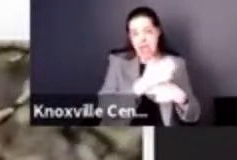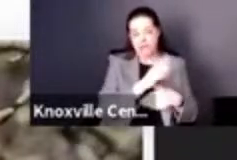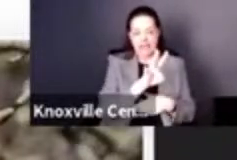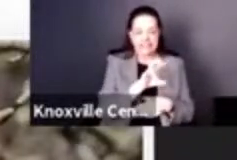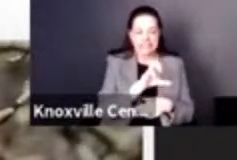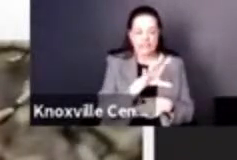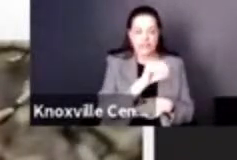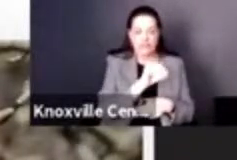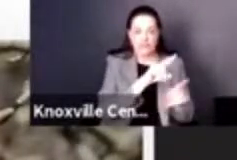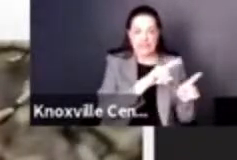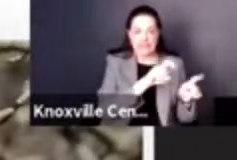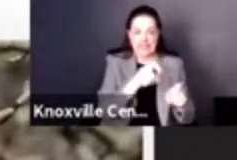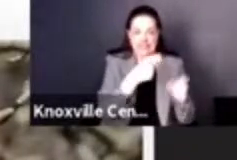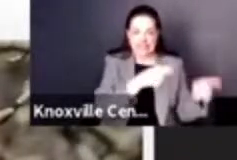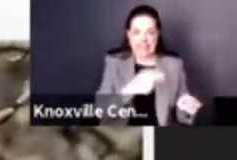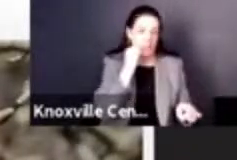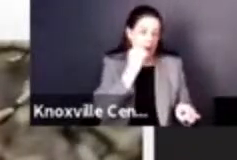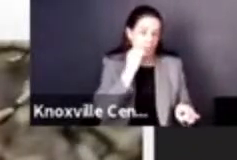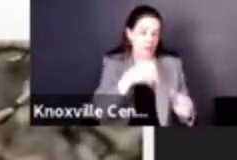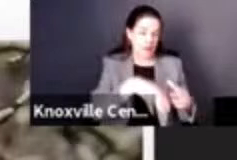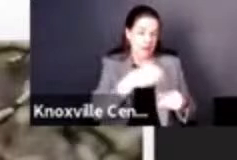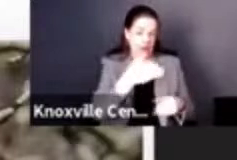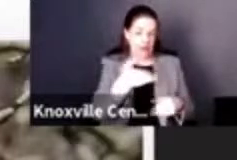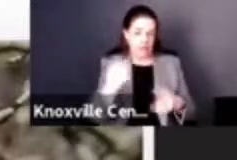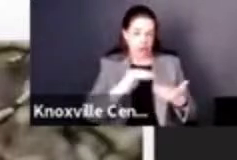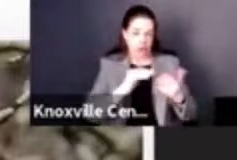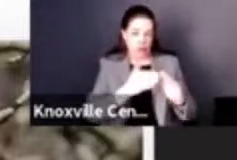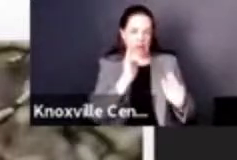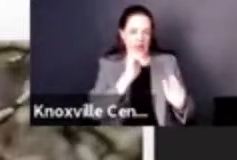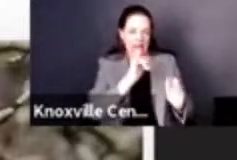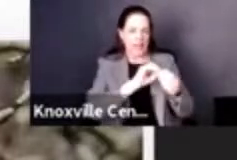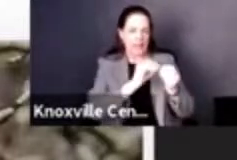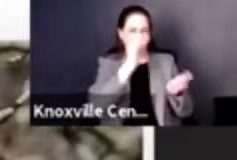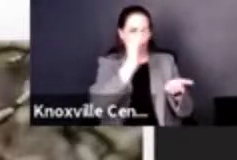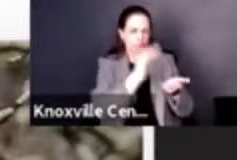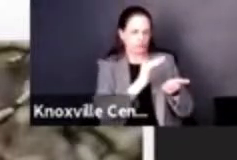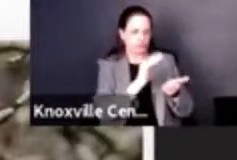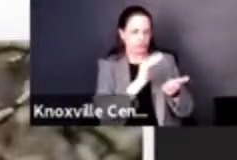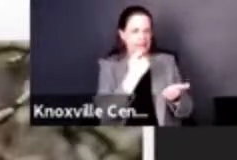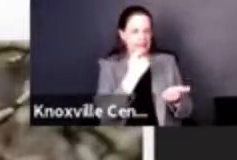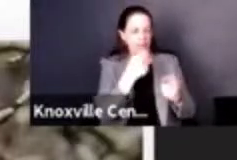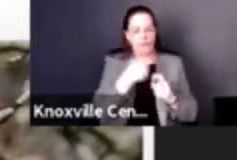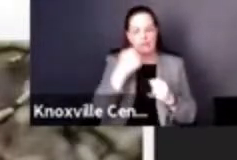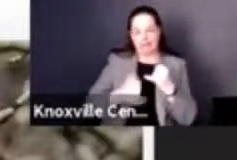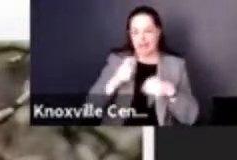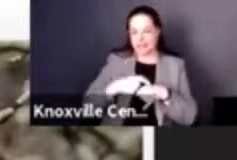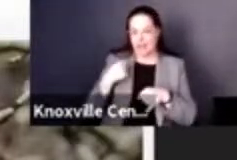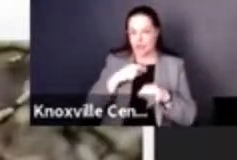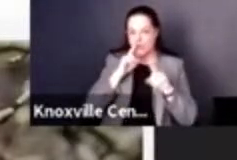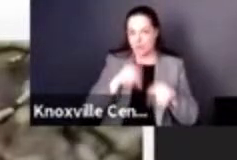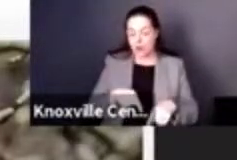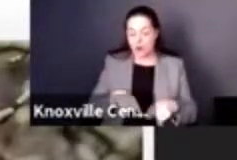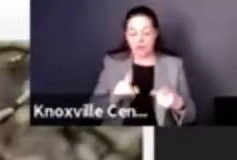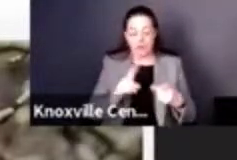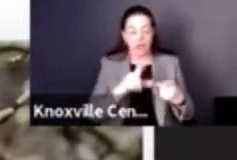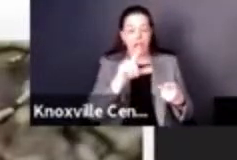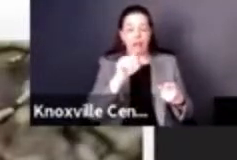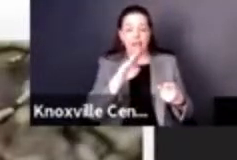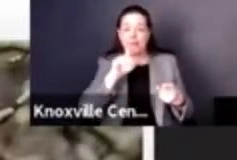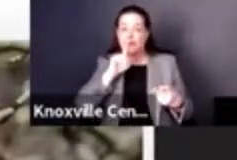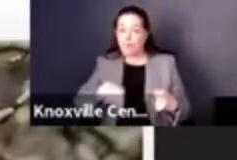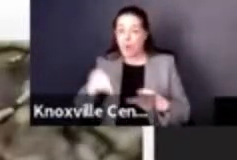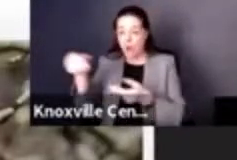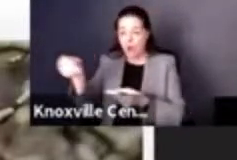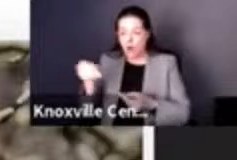750 tests were performed each day in the community, which is down slightly from the last reporting period. Regarding lab turnaround time, this